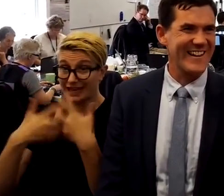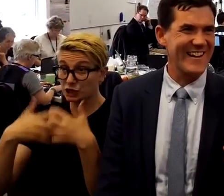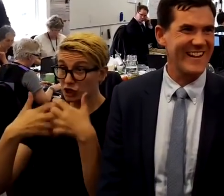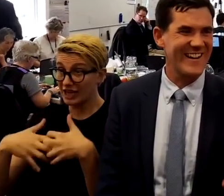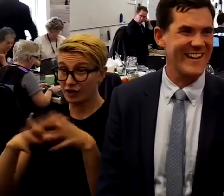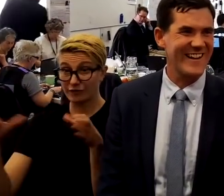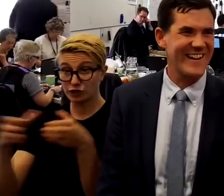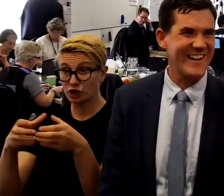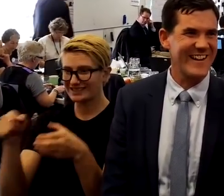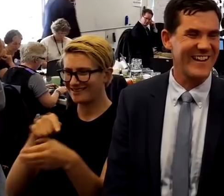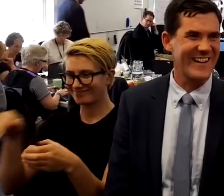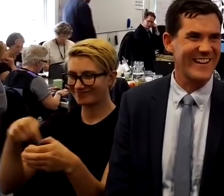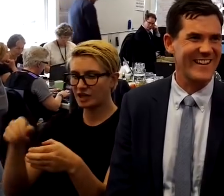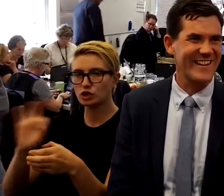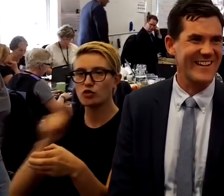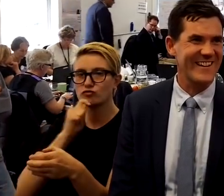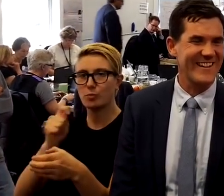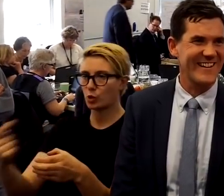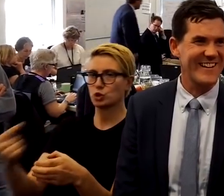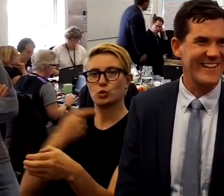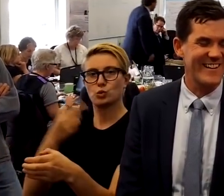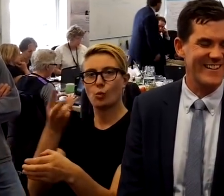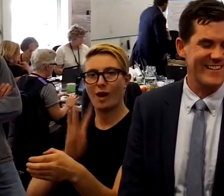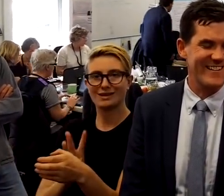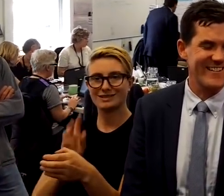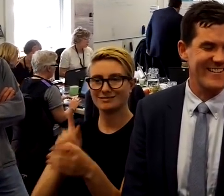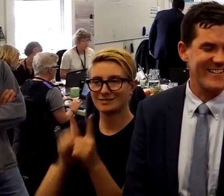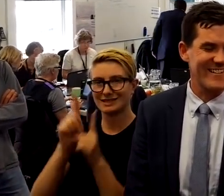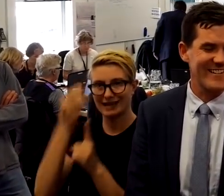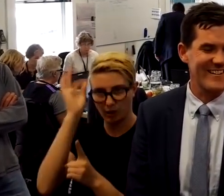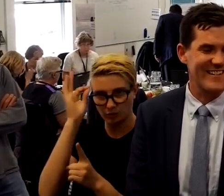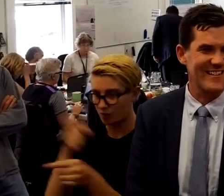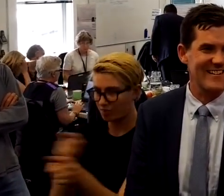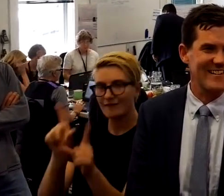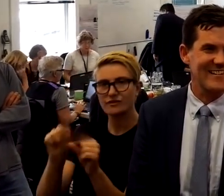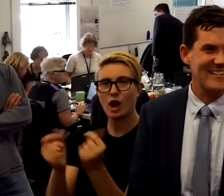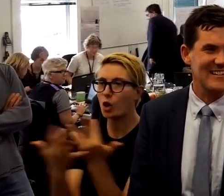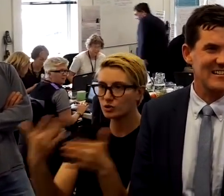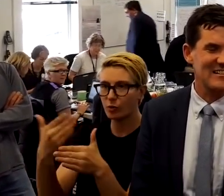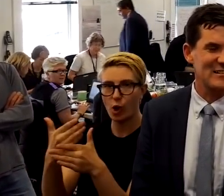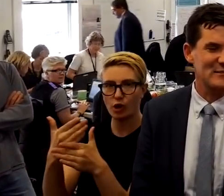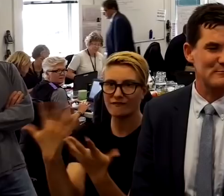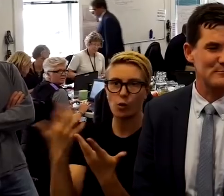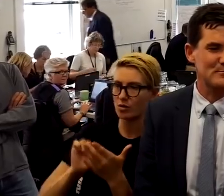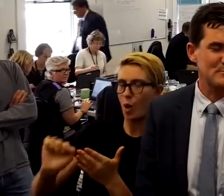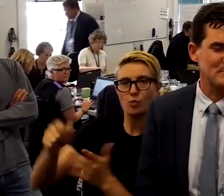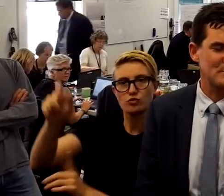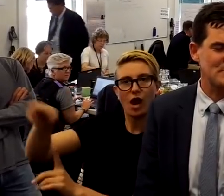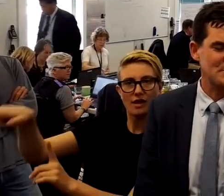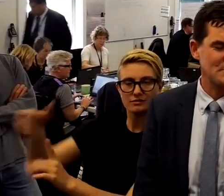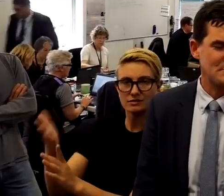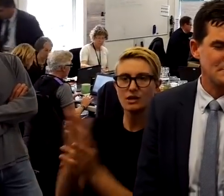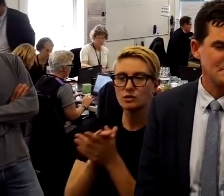just report to the Wellington City Council, so they've actually done a lot of work for their own clients. So from a private